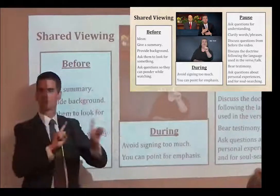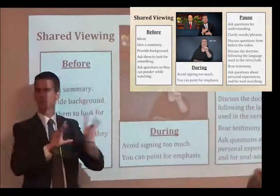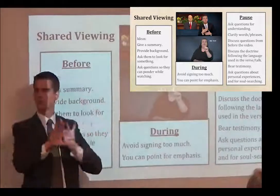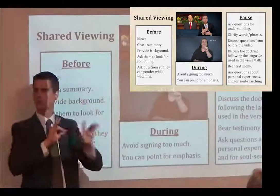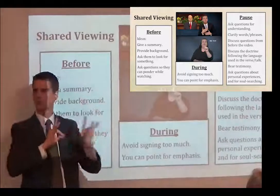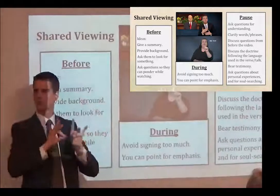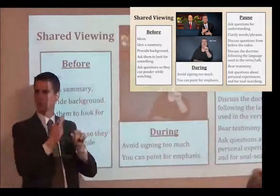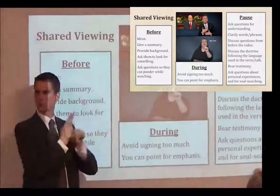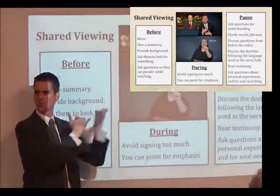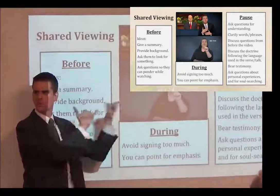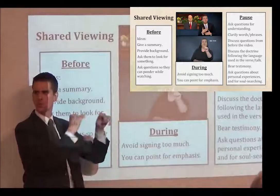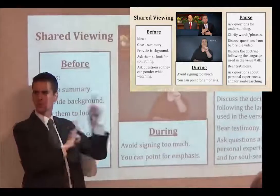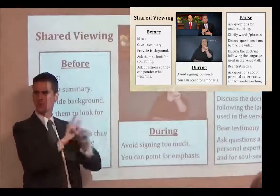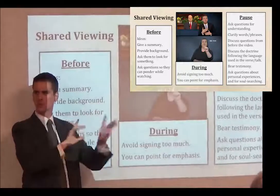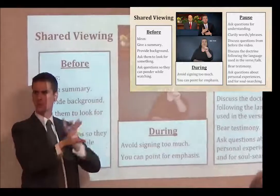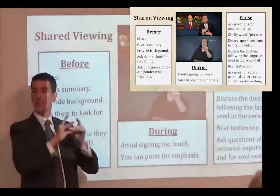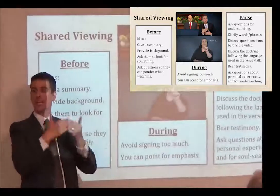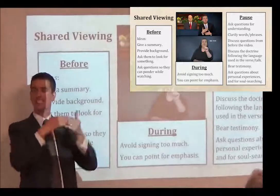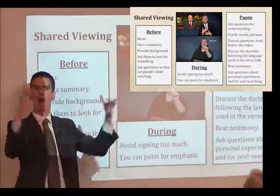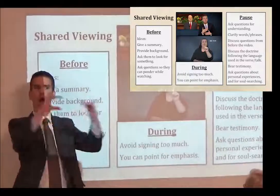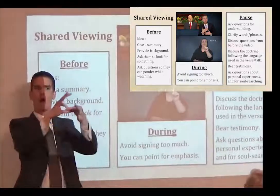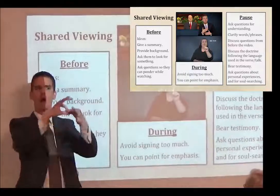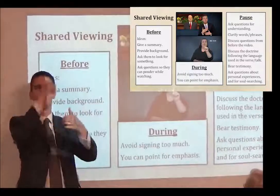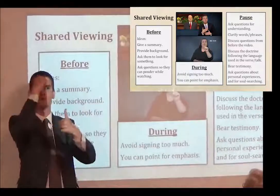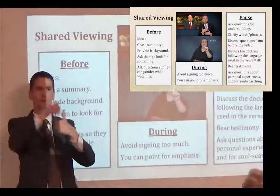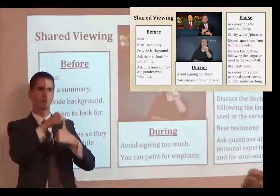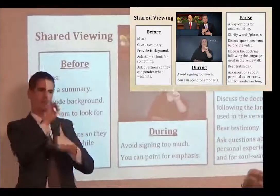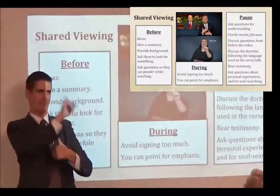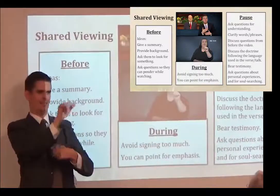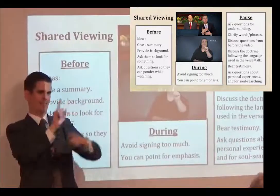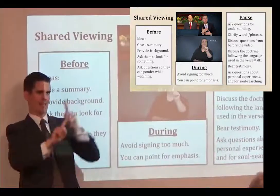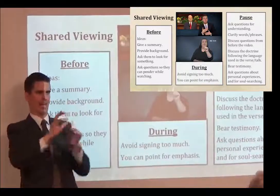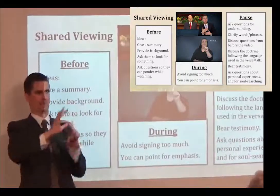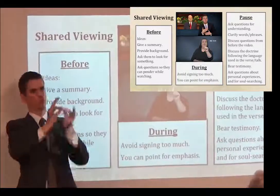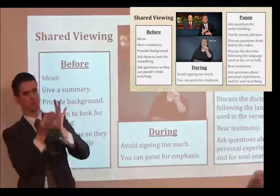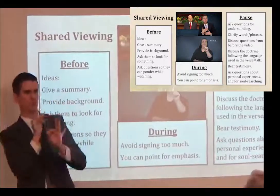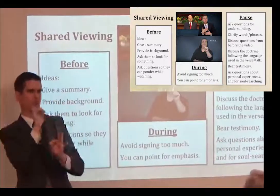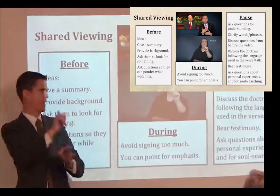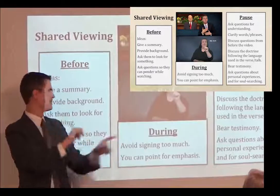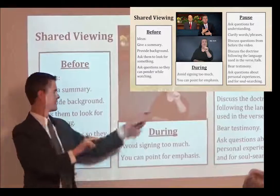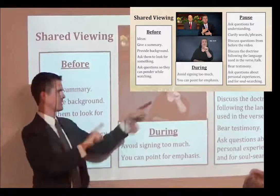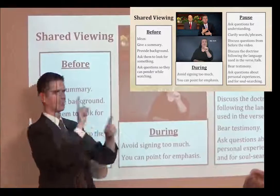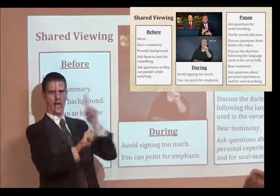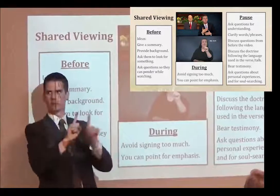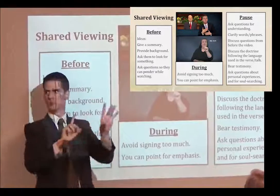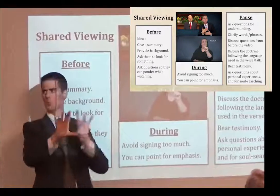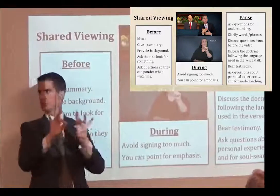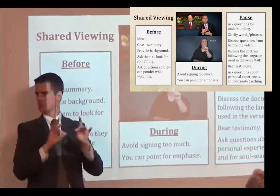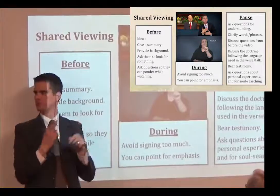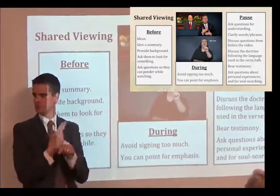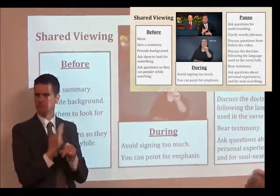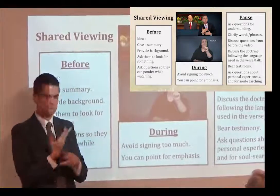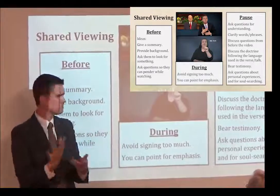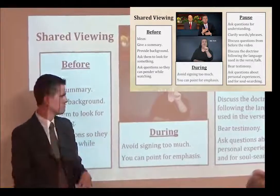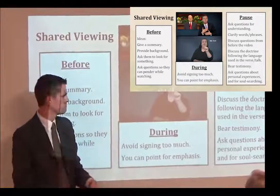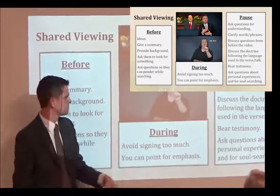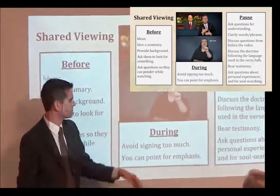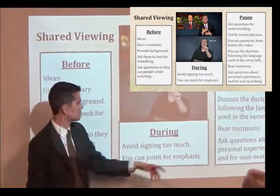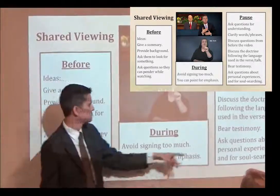After his, oh, discuss the sign choices. Say, I remember that sign choice. I would have chosen the same thing,